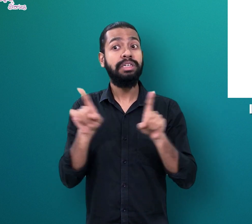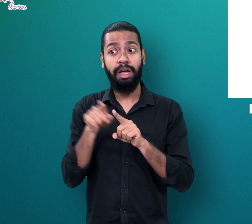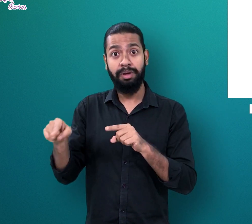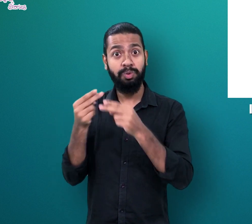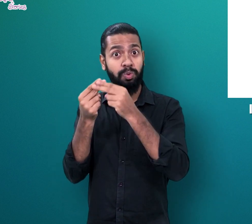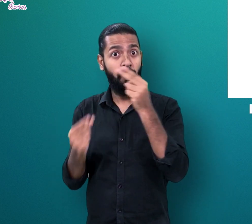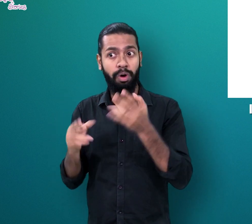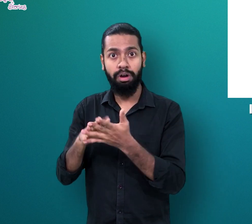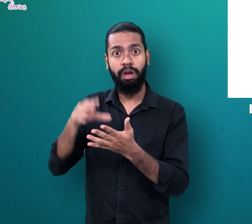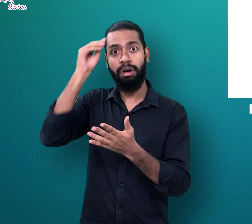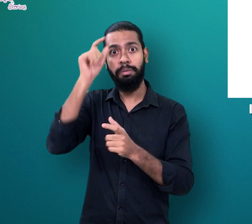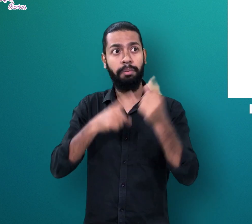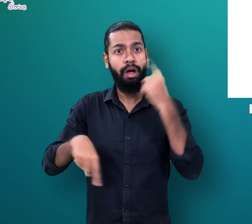It has many lessons for us.